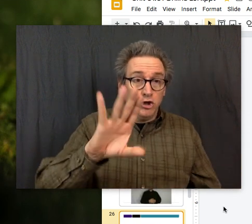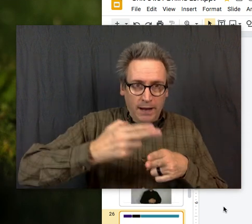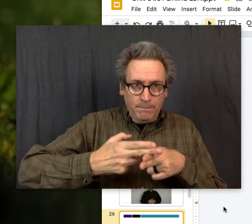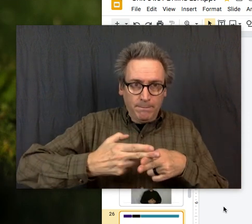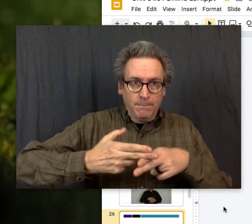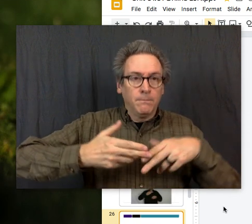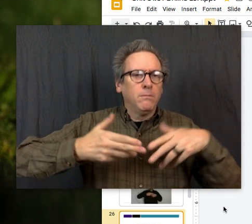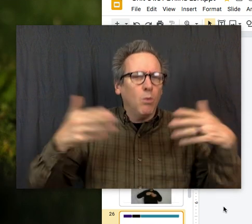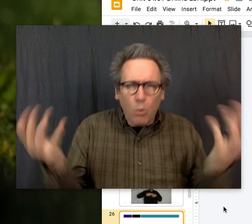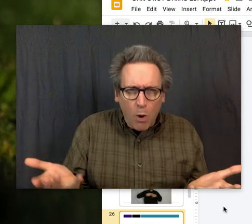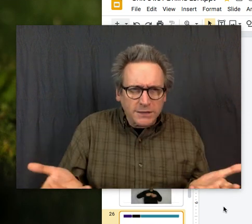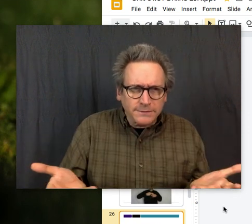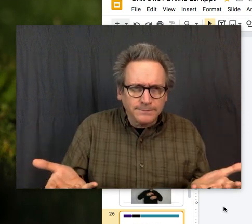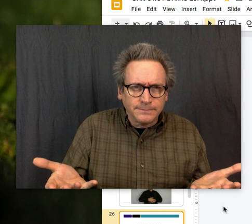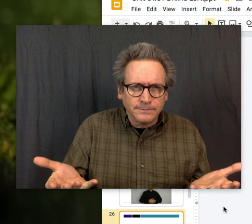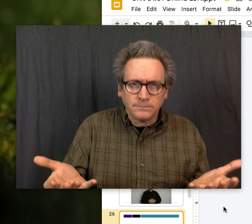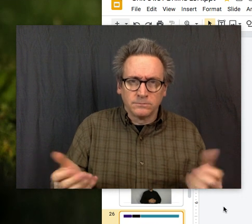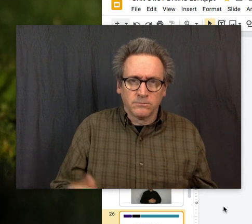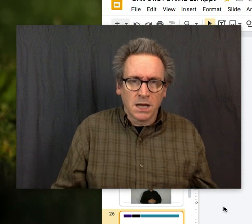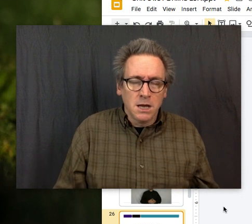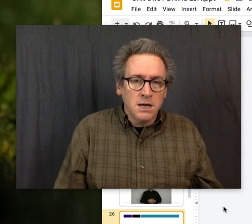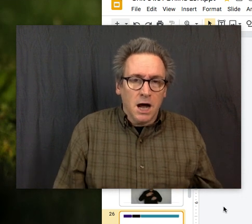Your name, what?